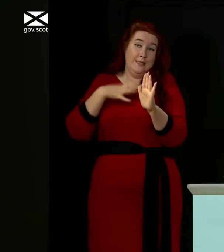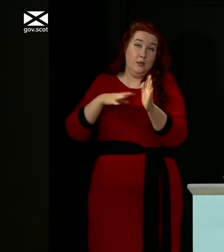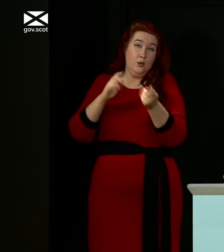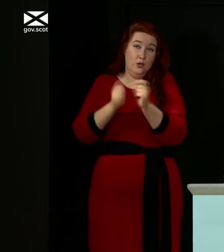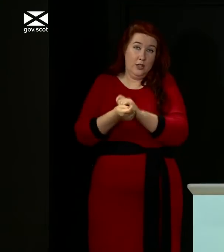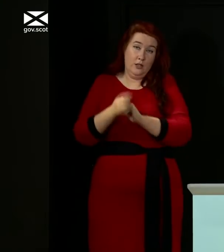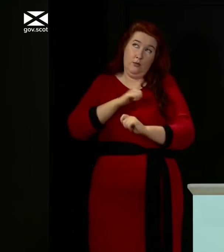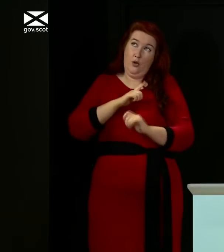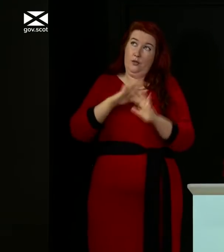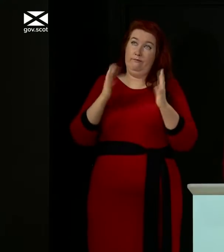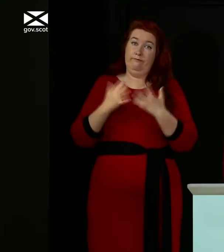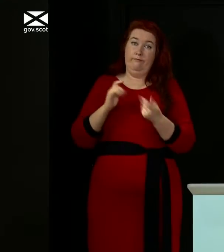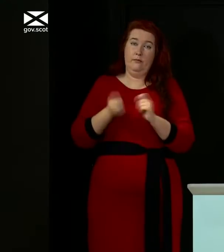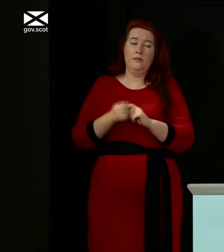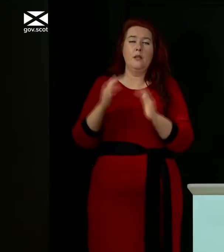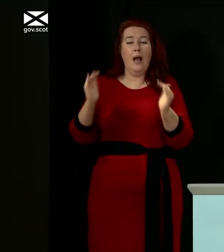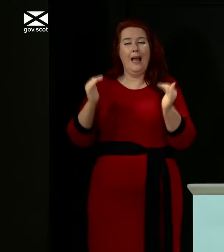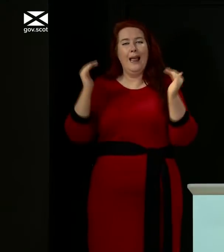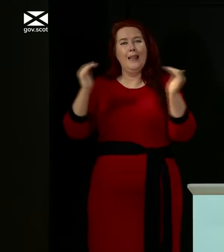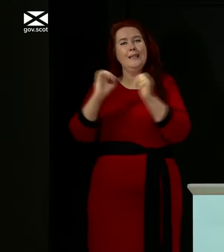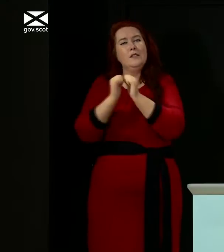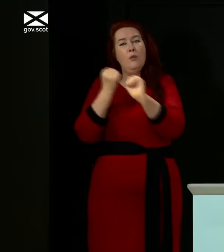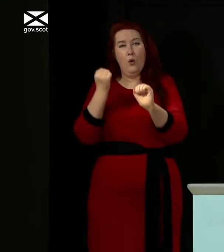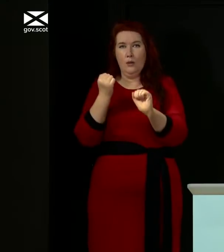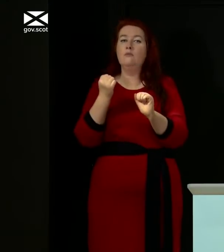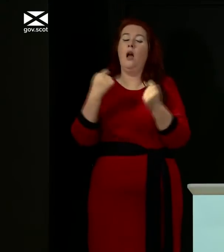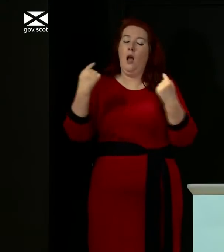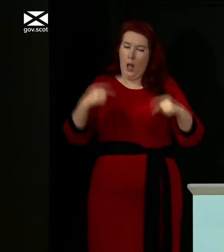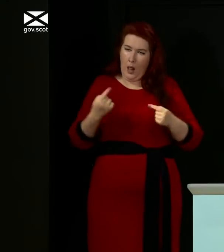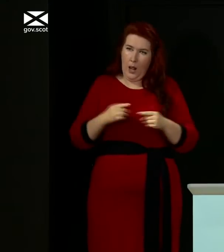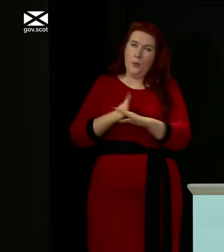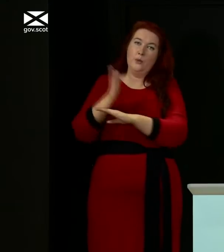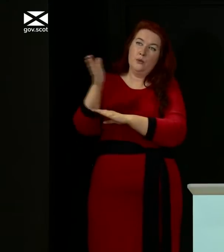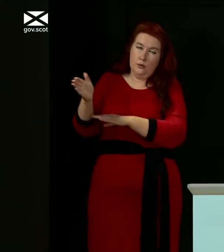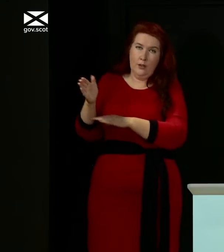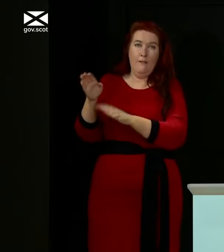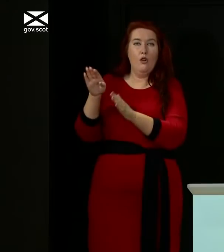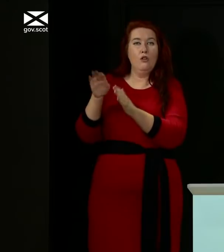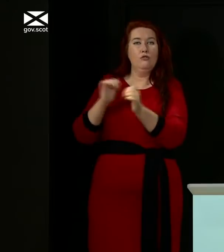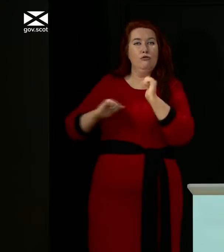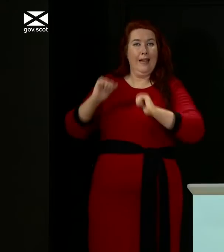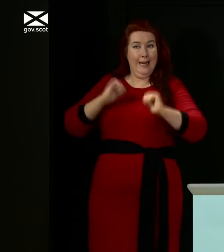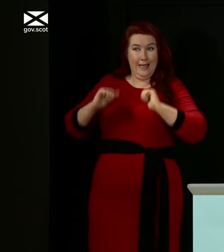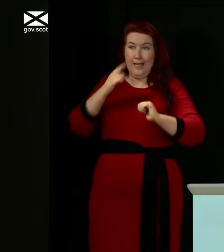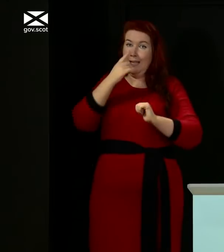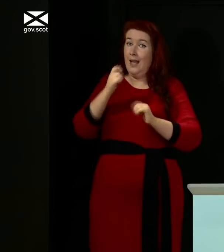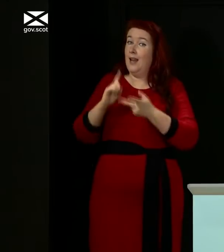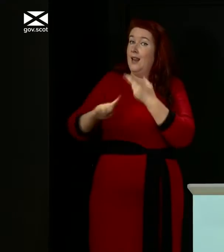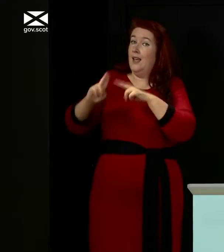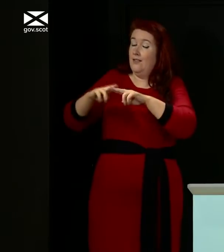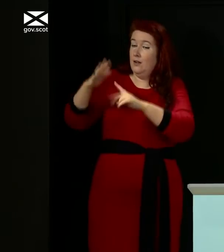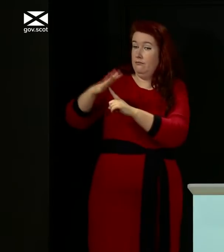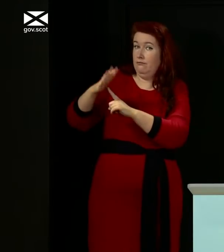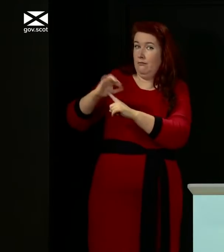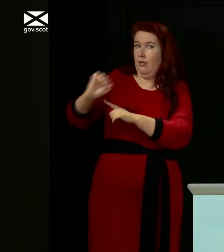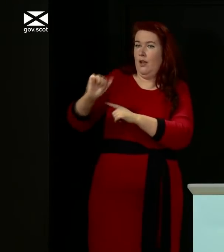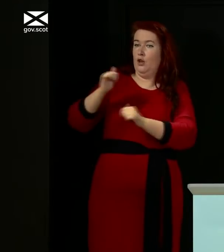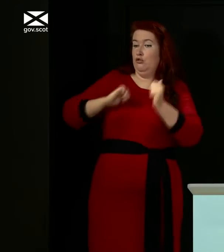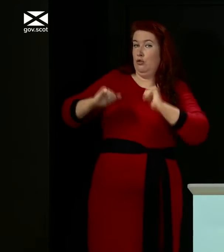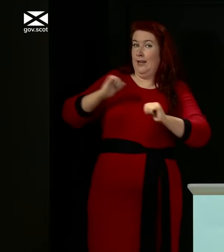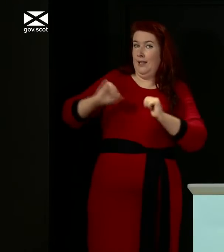nature of the pandemic, is that elite sports can go overseas for training camps if that's important in the context of their training